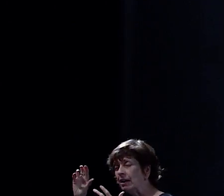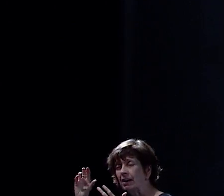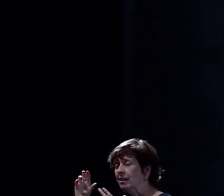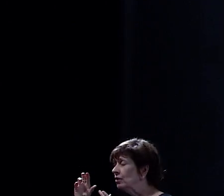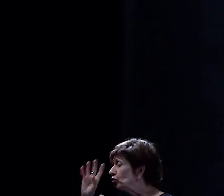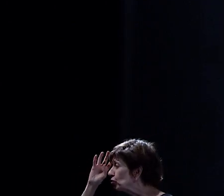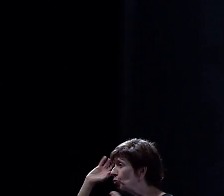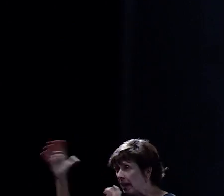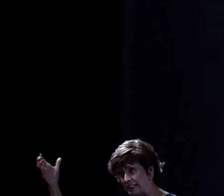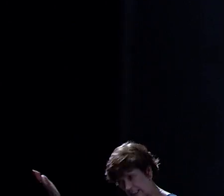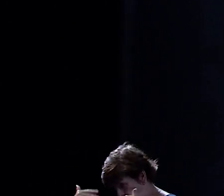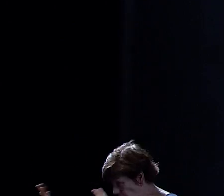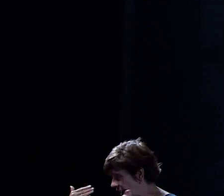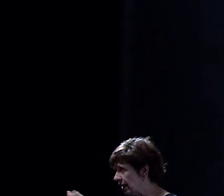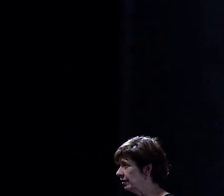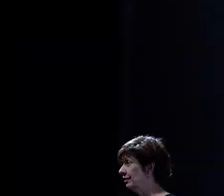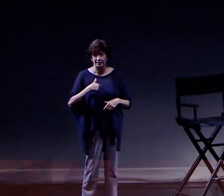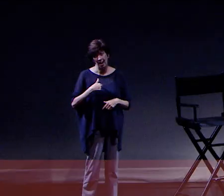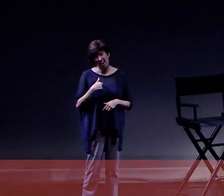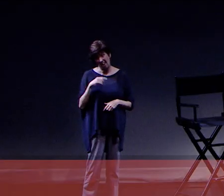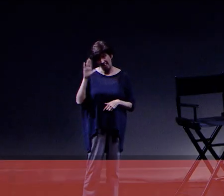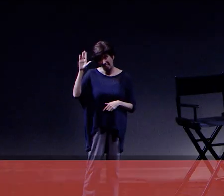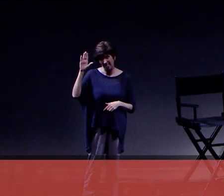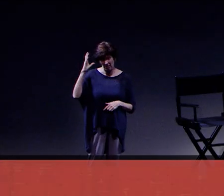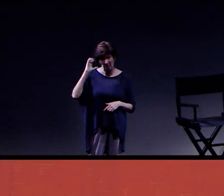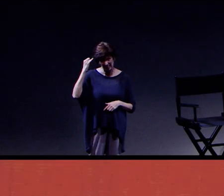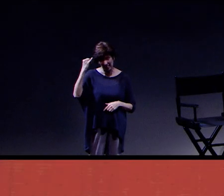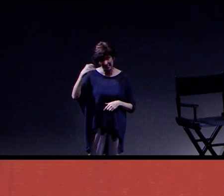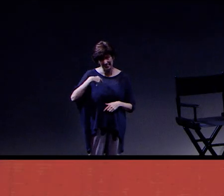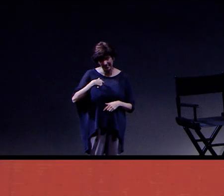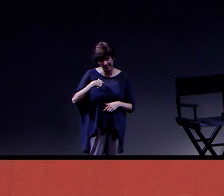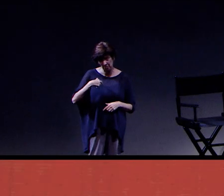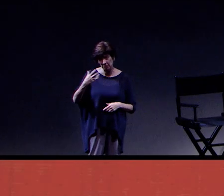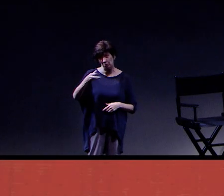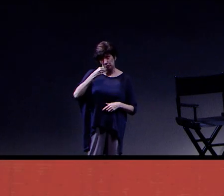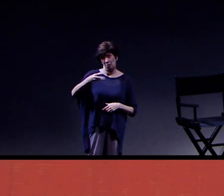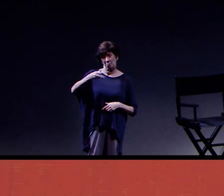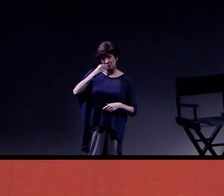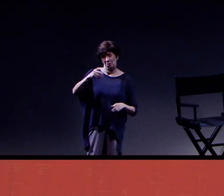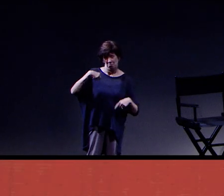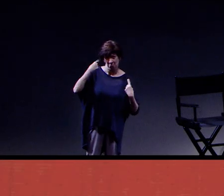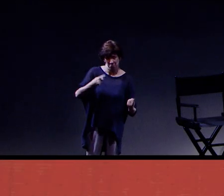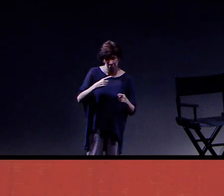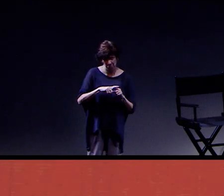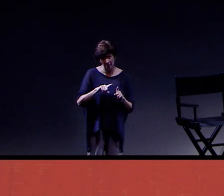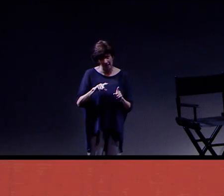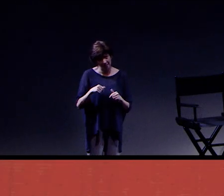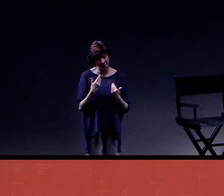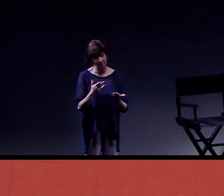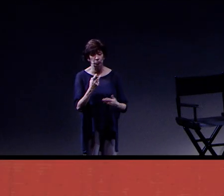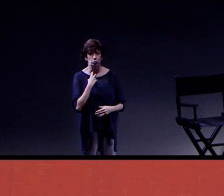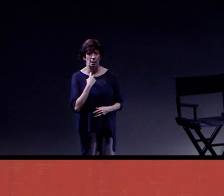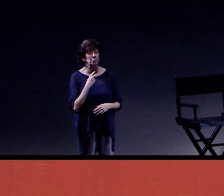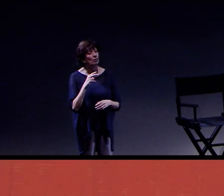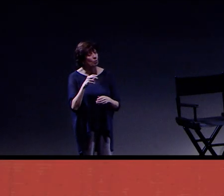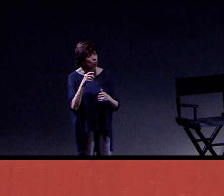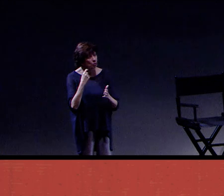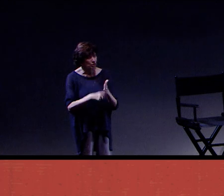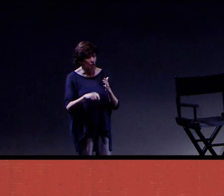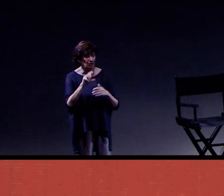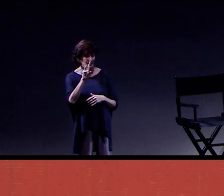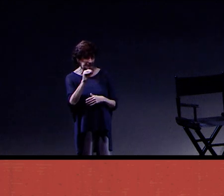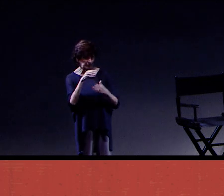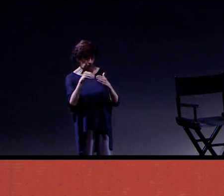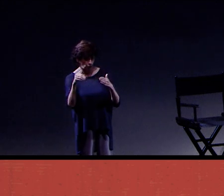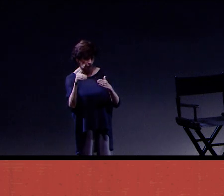like, I've got a crazy idea that everyone's told me to shut up about. And it was Trapped. So we charged $60 for a group of